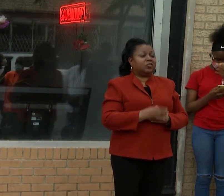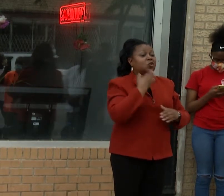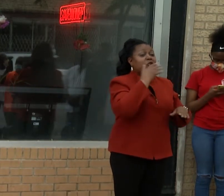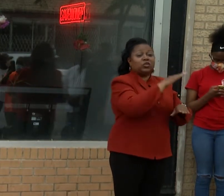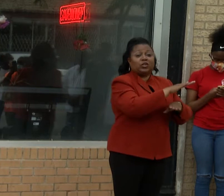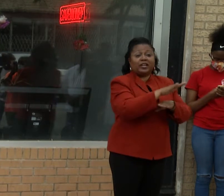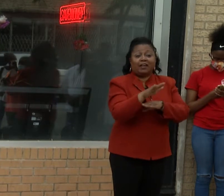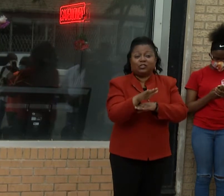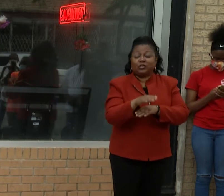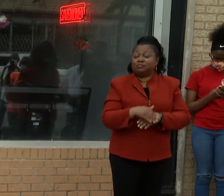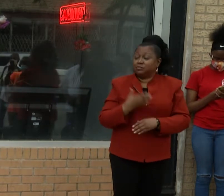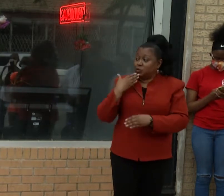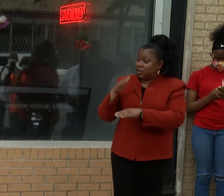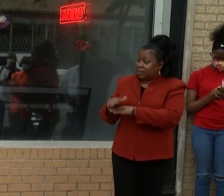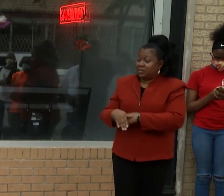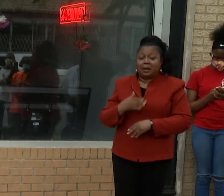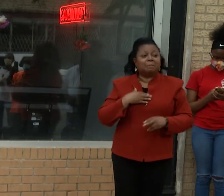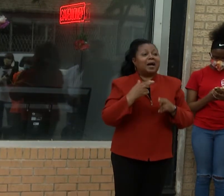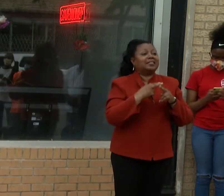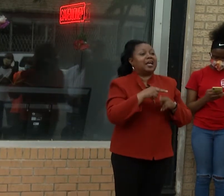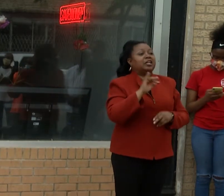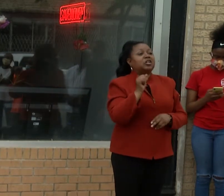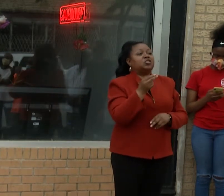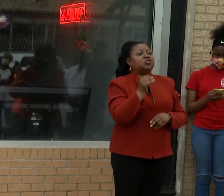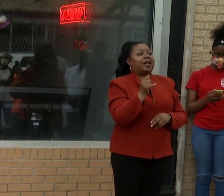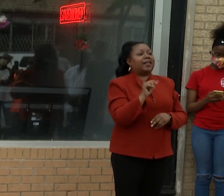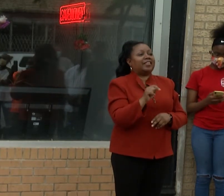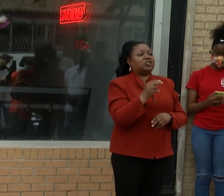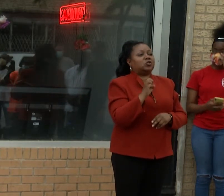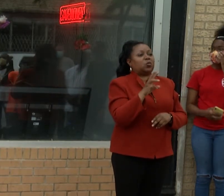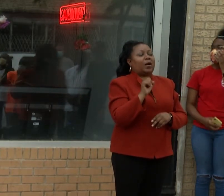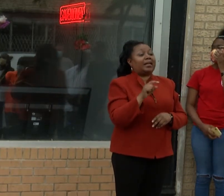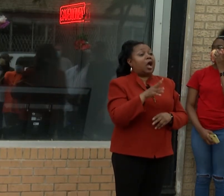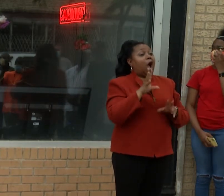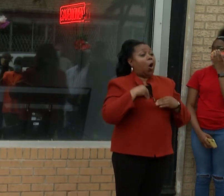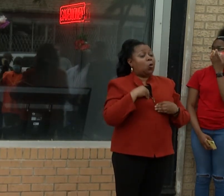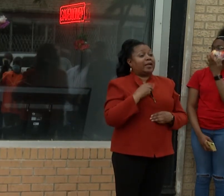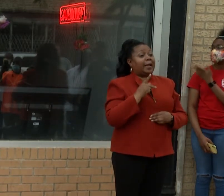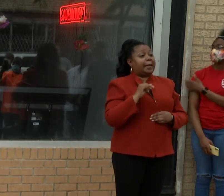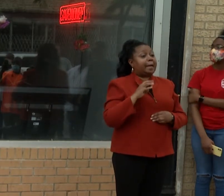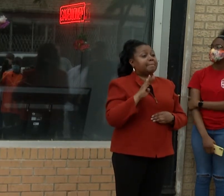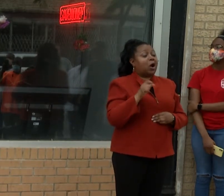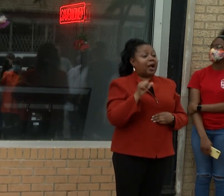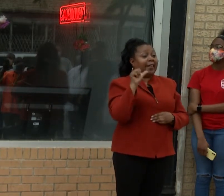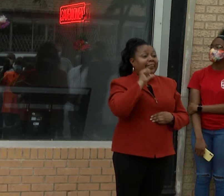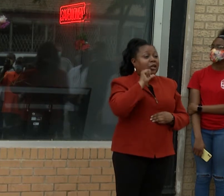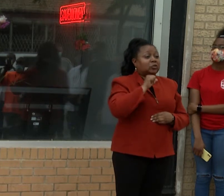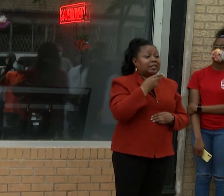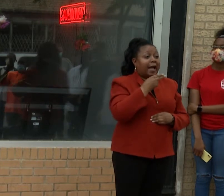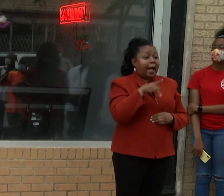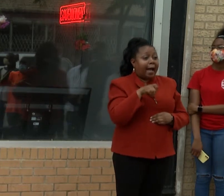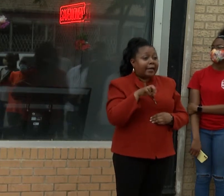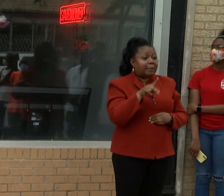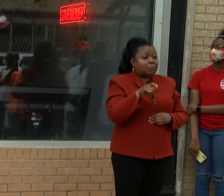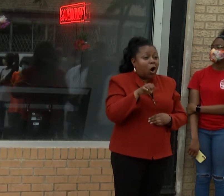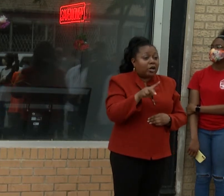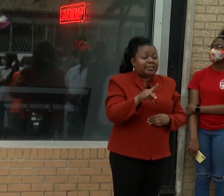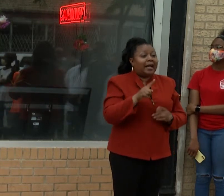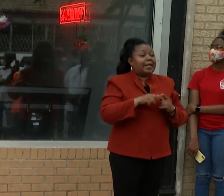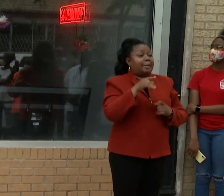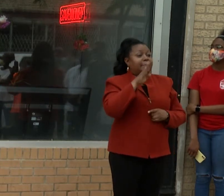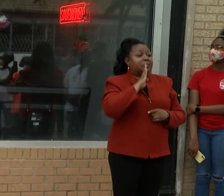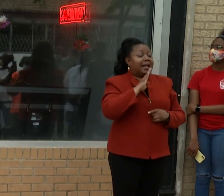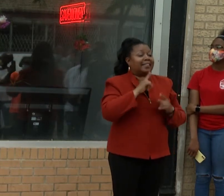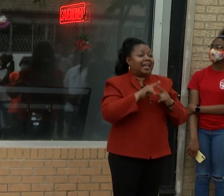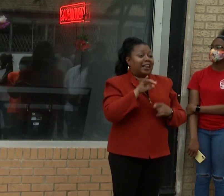Good afternoon. Good afternoon. My name is Jonathan Swain, and I am the owner of Kimbark Beverage Shop, Kimbark Liquors in Hyde Park. Kimbark Beverage